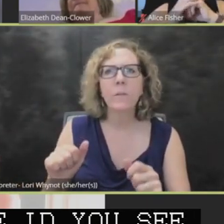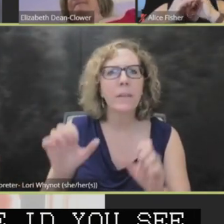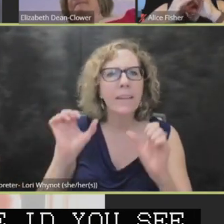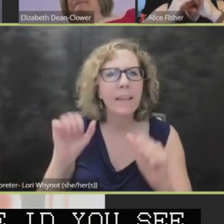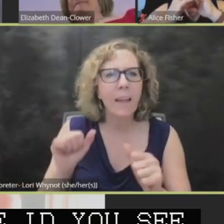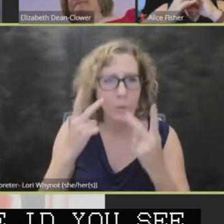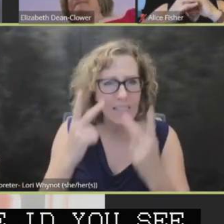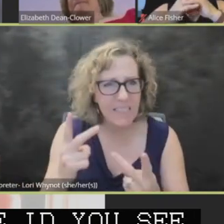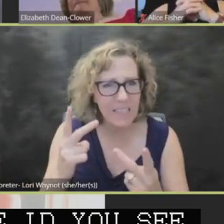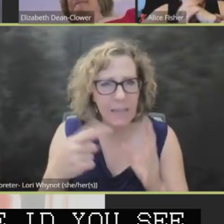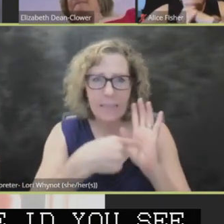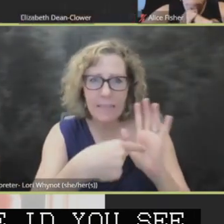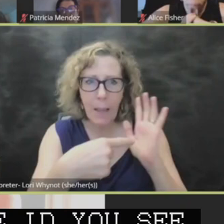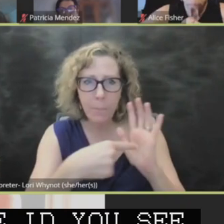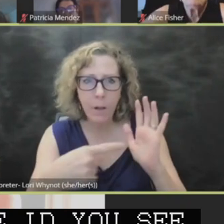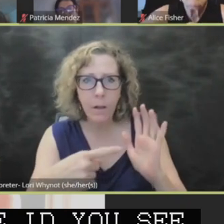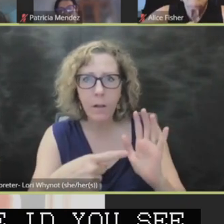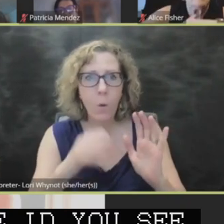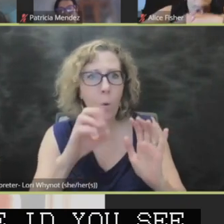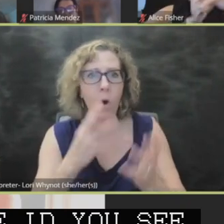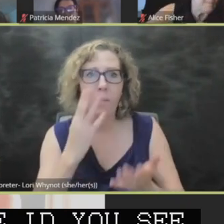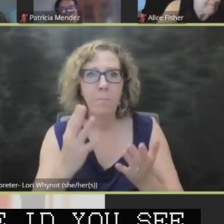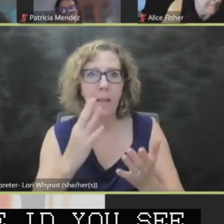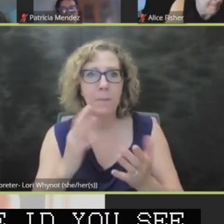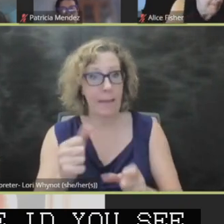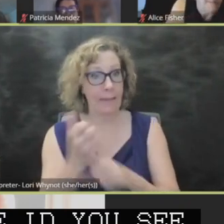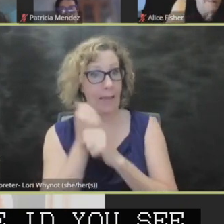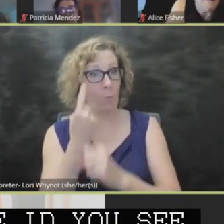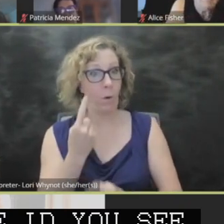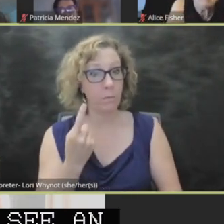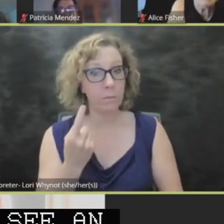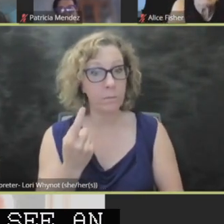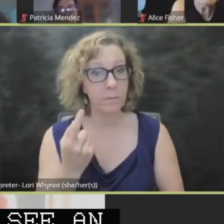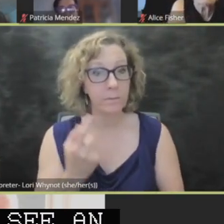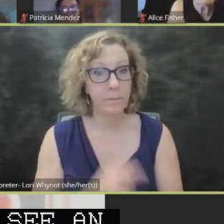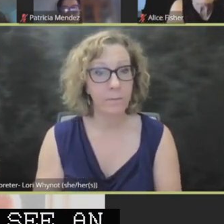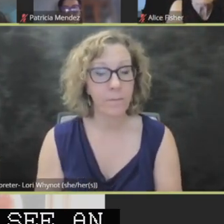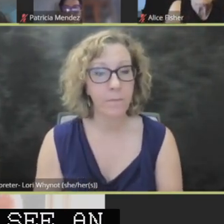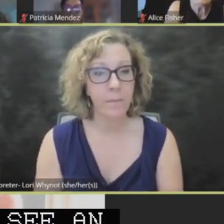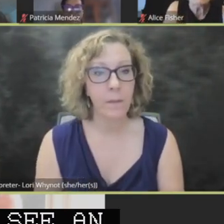where can we see an example of one, or maybe even get one?